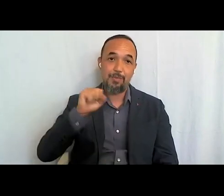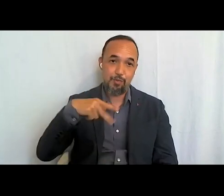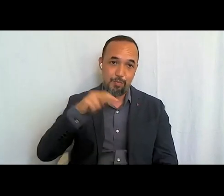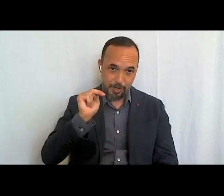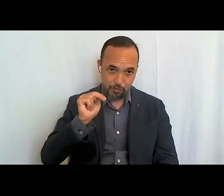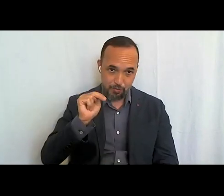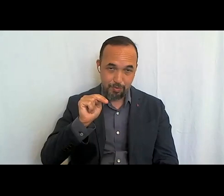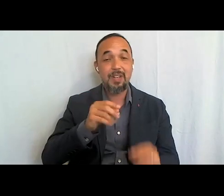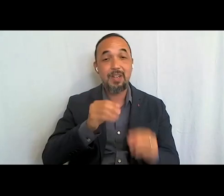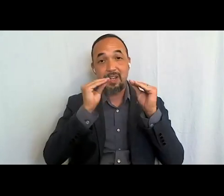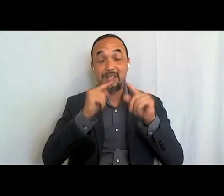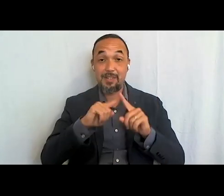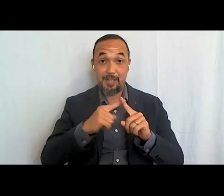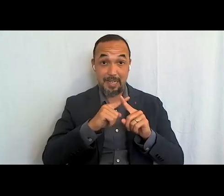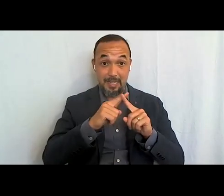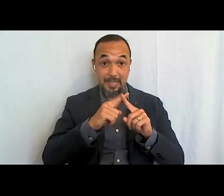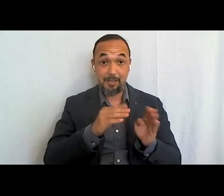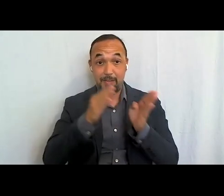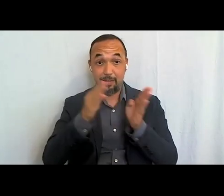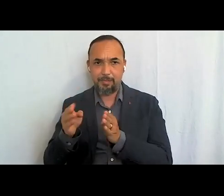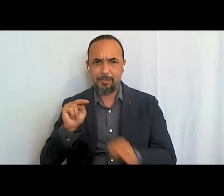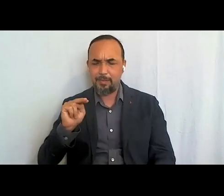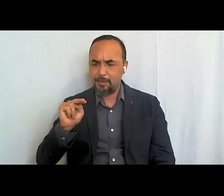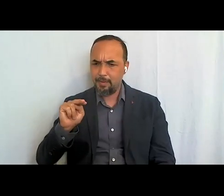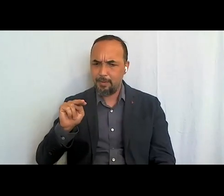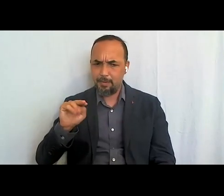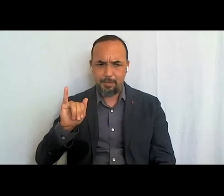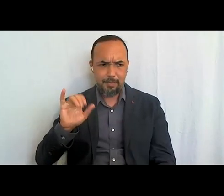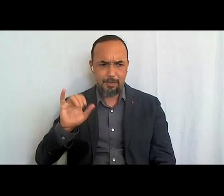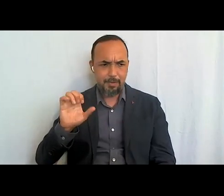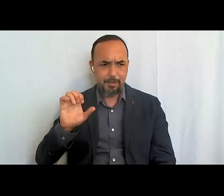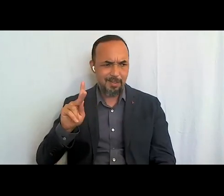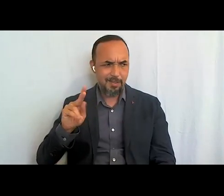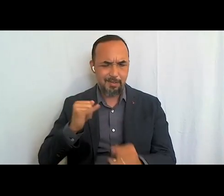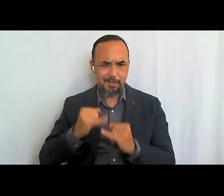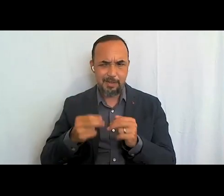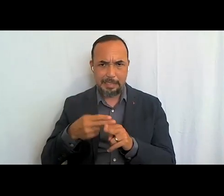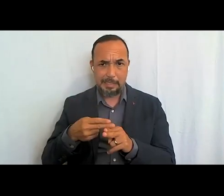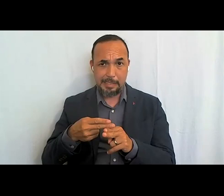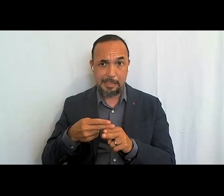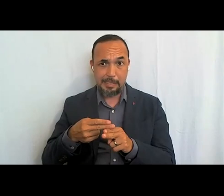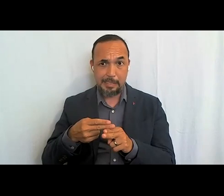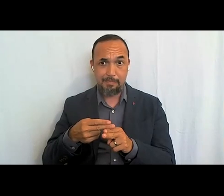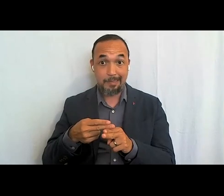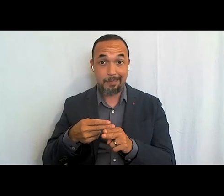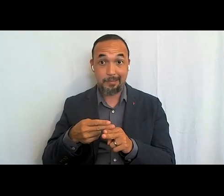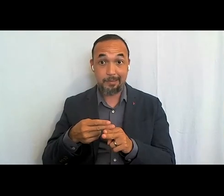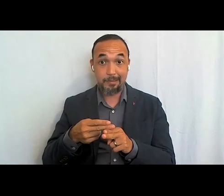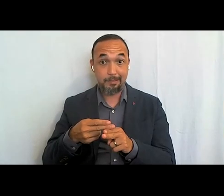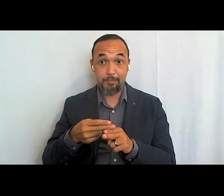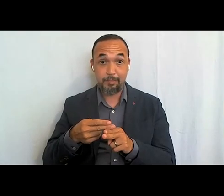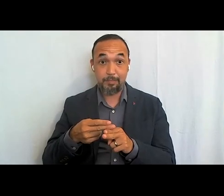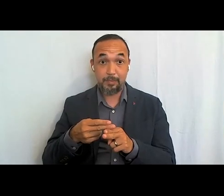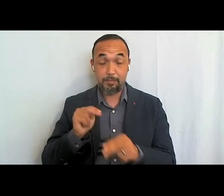knitting. You've got Nick, I don't recall Nick's last name. Do we know Nick's last name? Mods, Nick is a